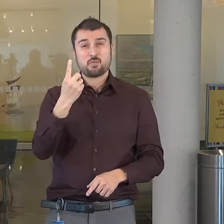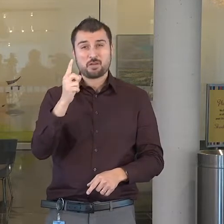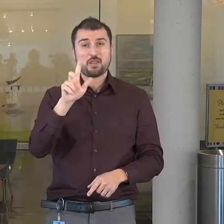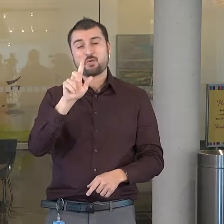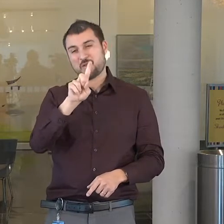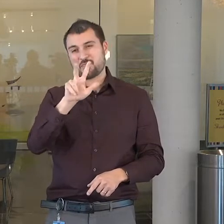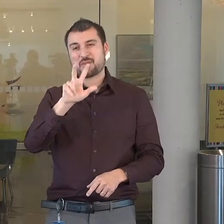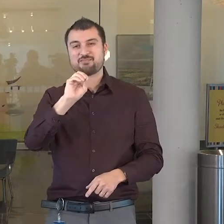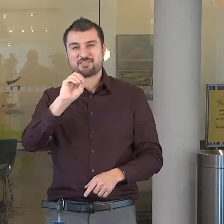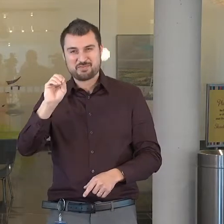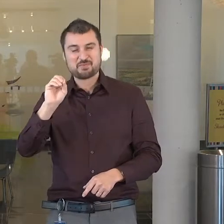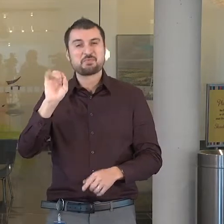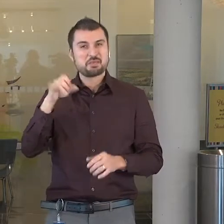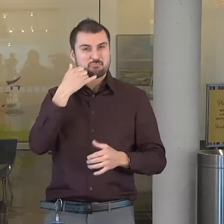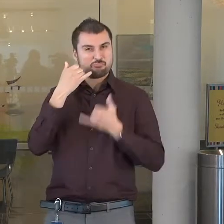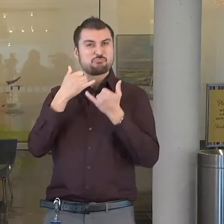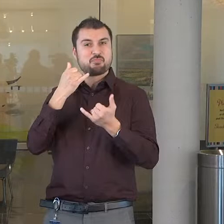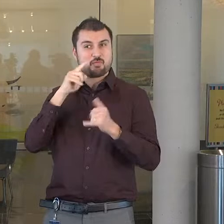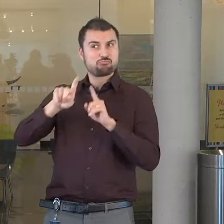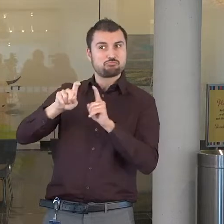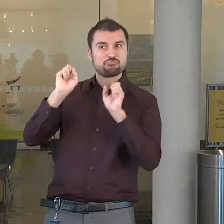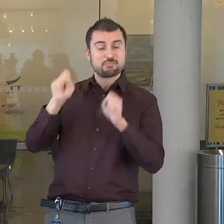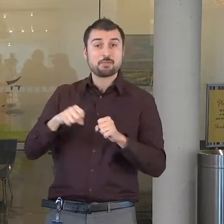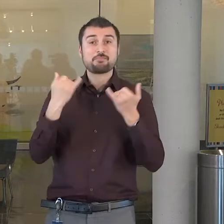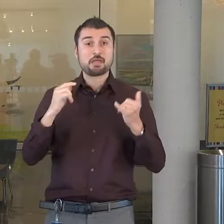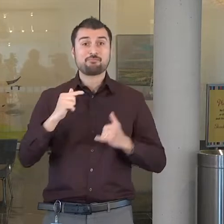316-265-1300. So with that, we can open up for questions.